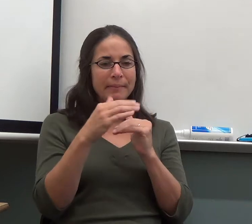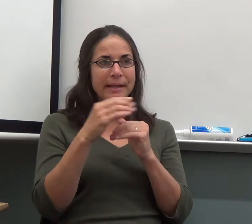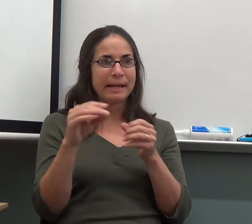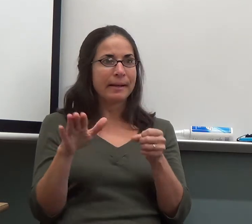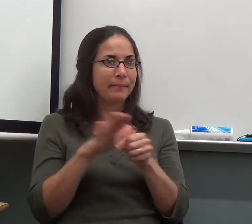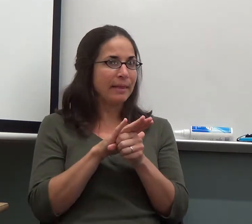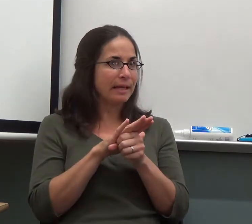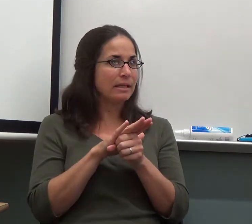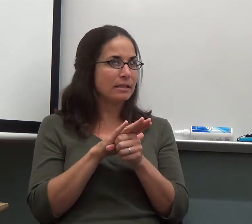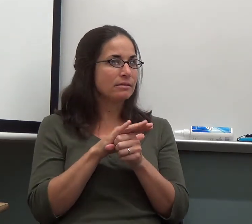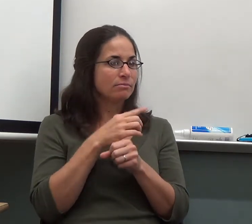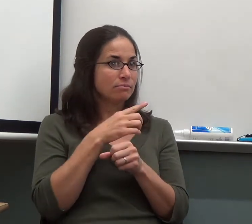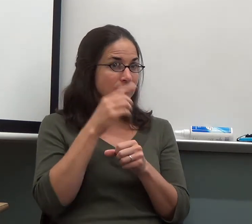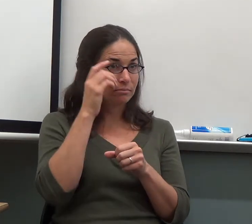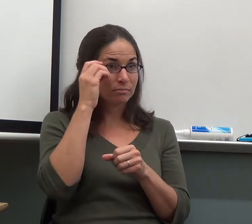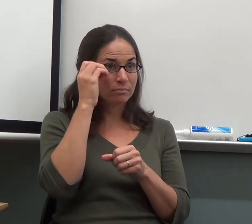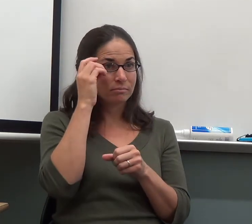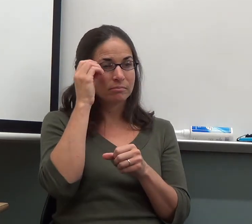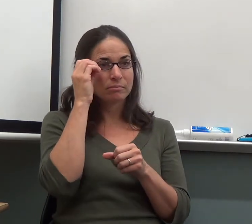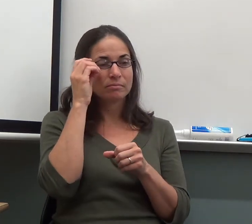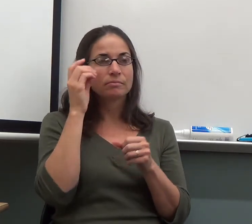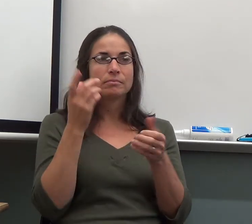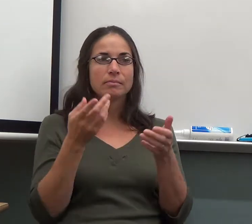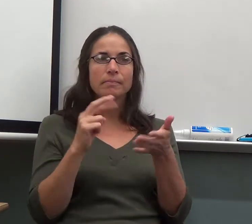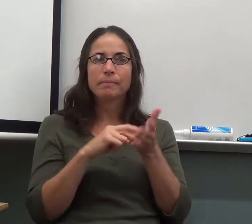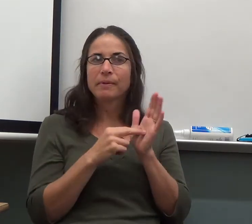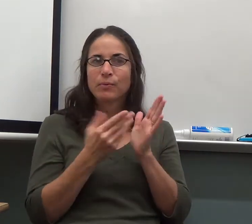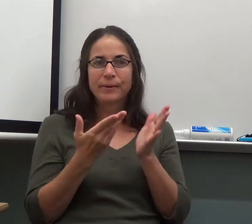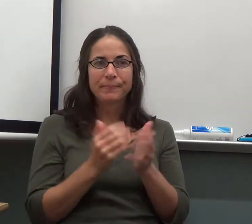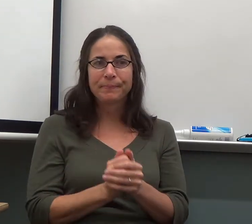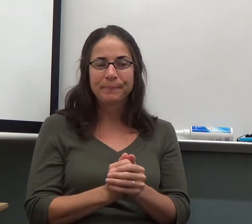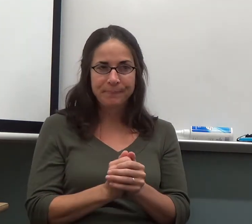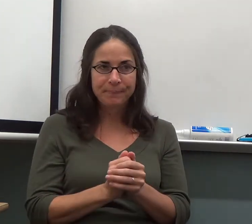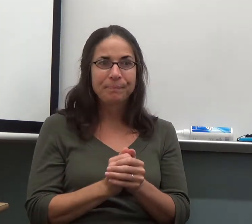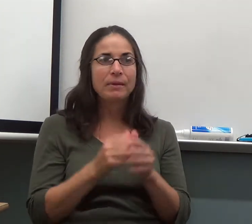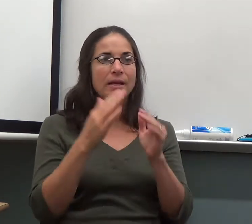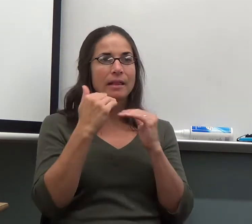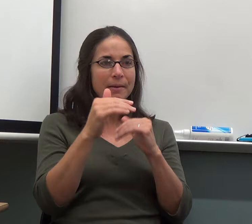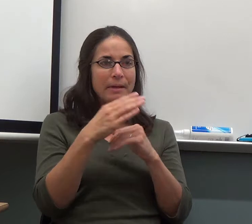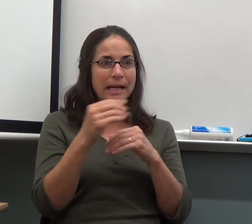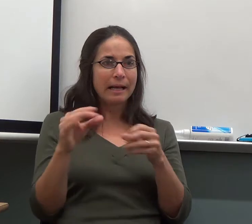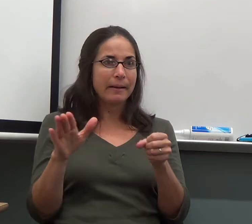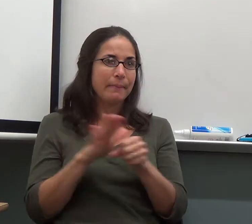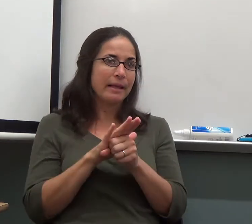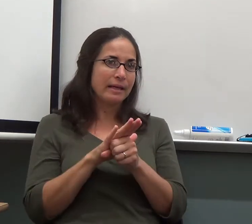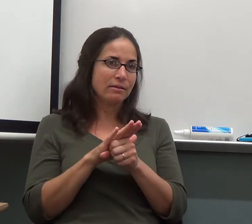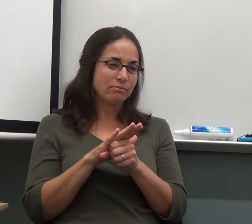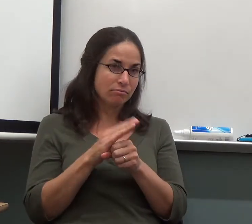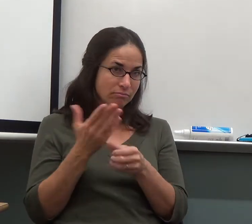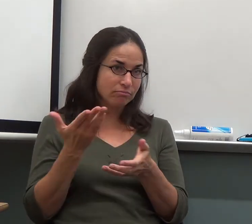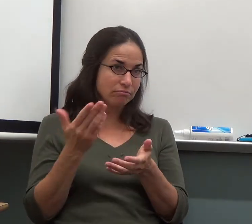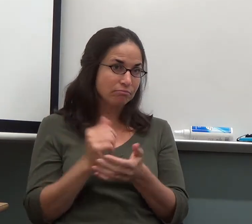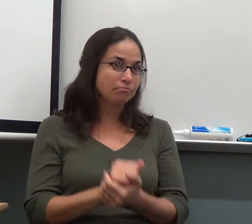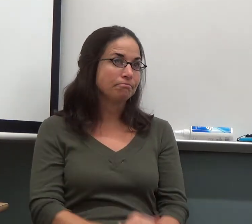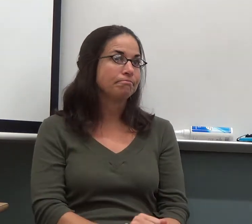Okay, limited and complete, these two terms. That's what our topic sentence is going to be. Limited and complete.